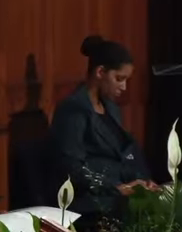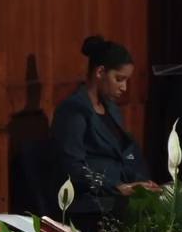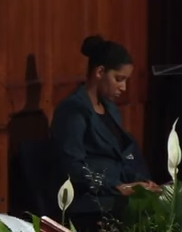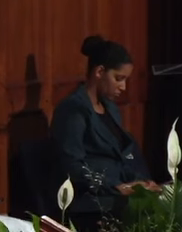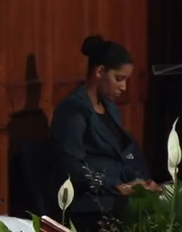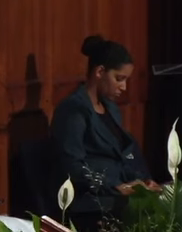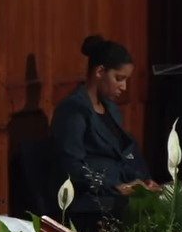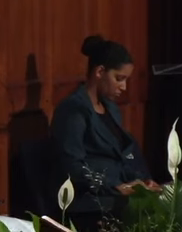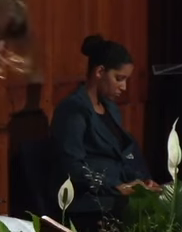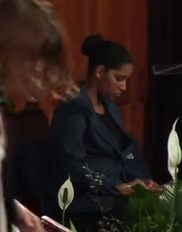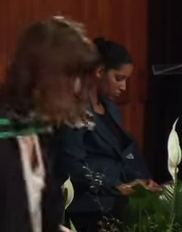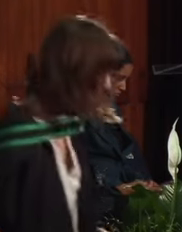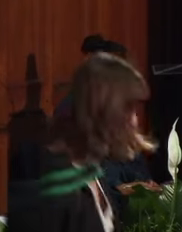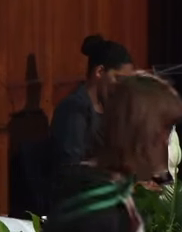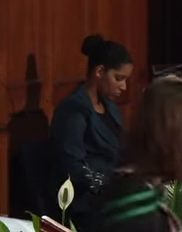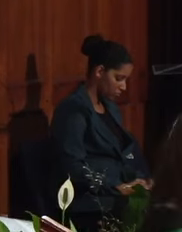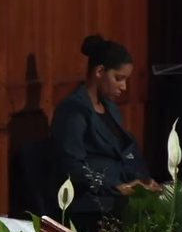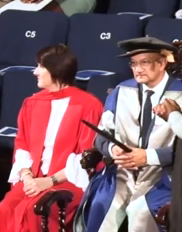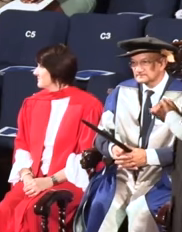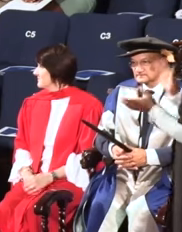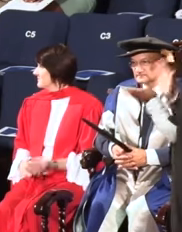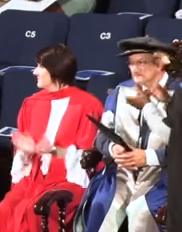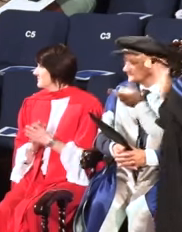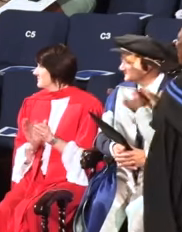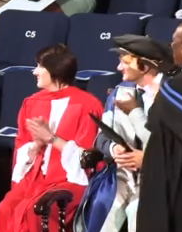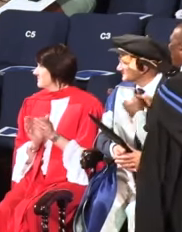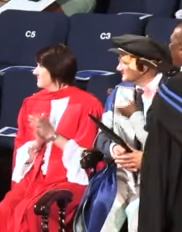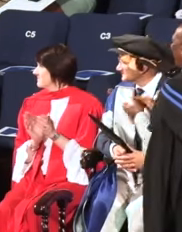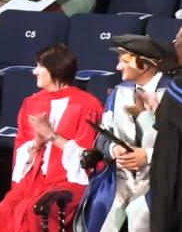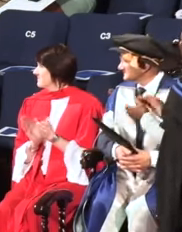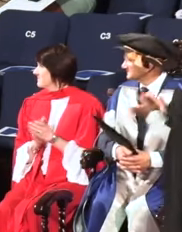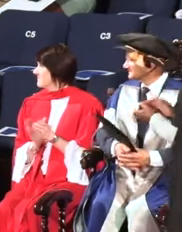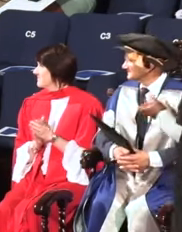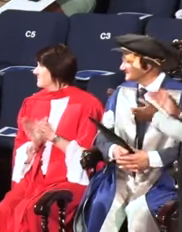For Master of Architecture, Joy Heather Cruyer.